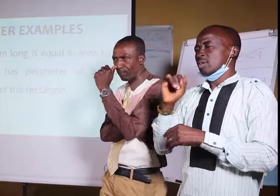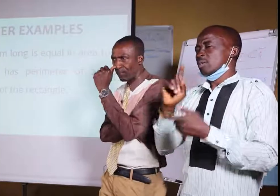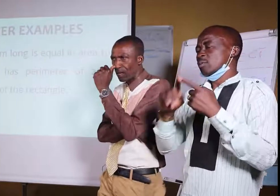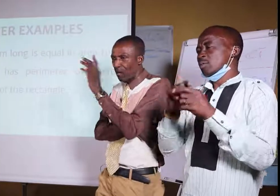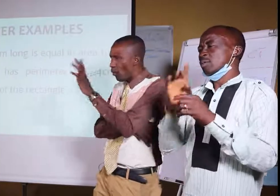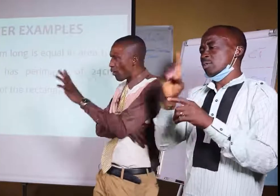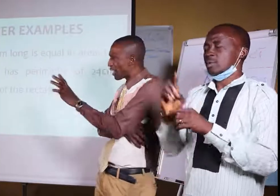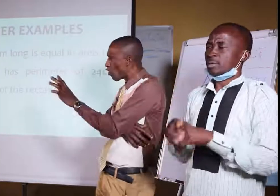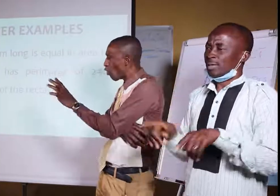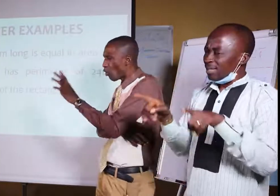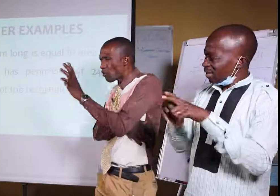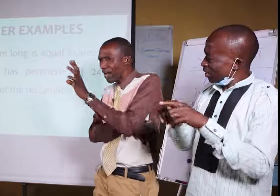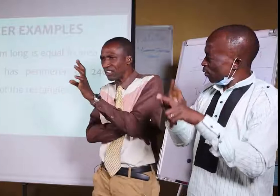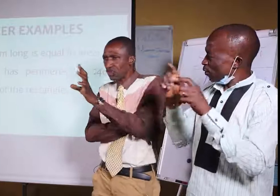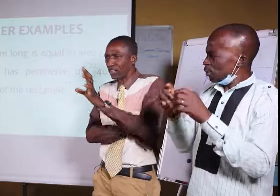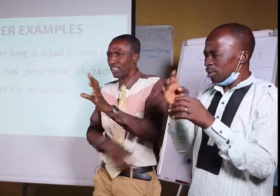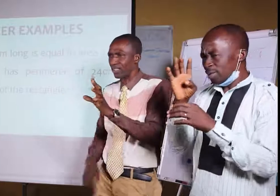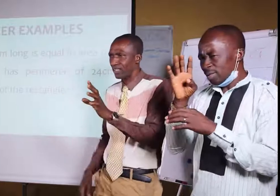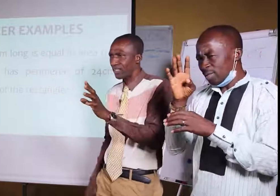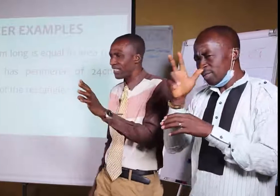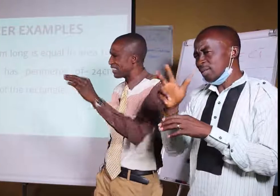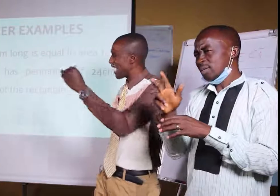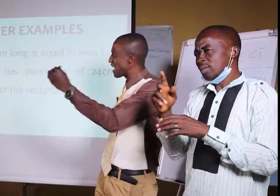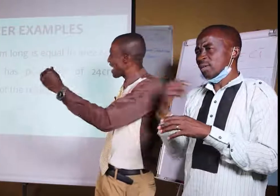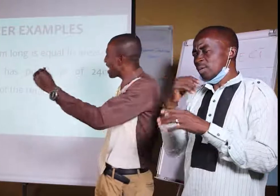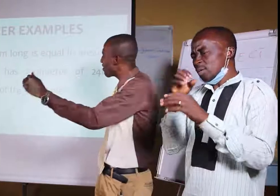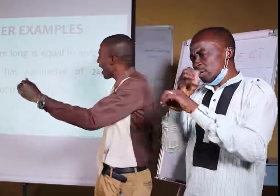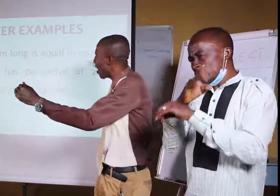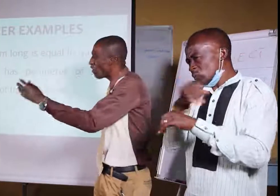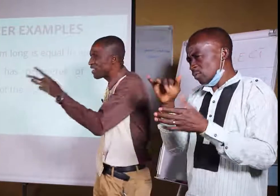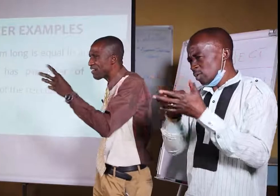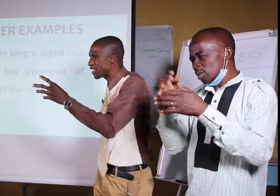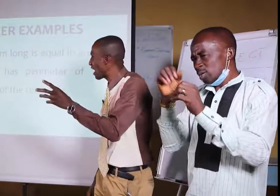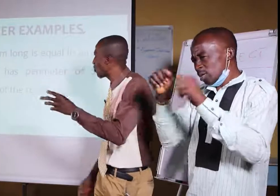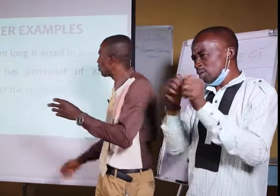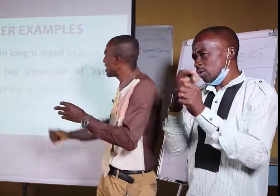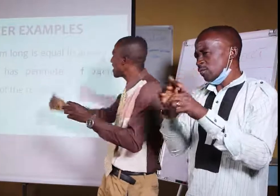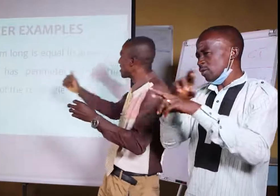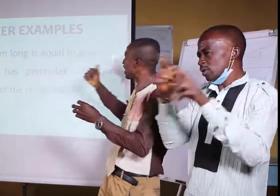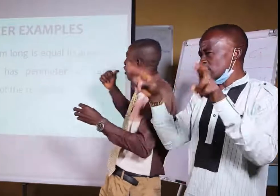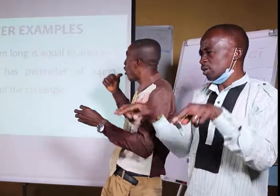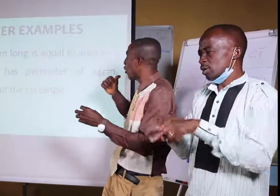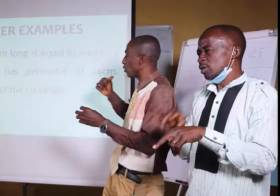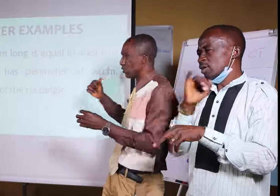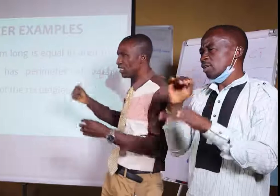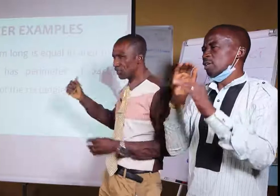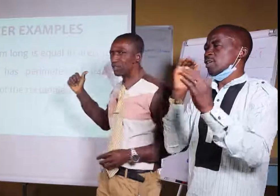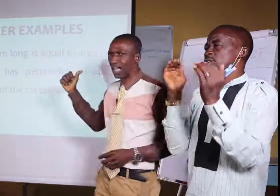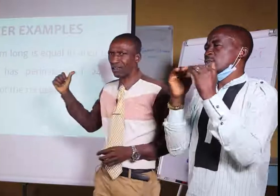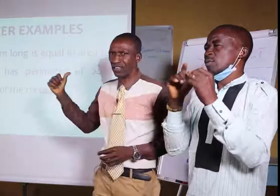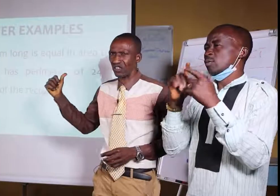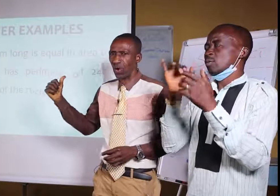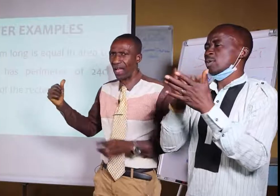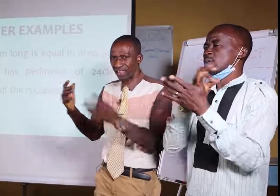3, we were told, or you were instructed, that the area of the rectangle is equal to